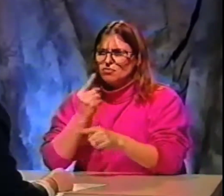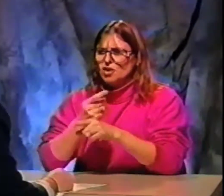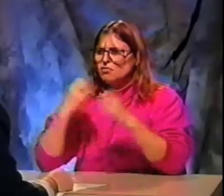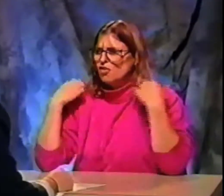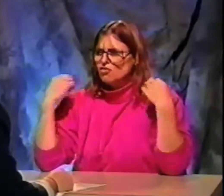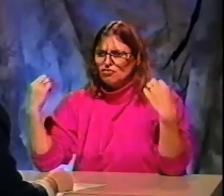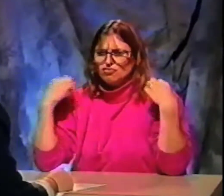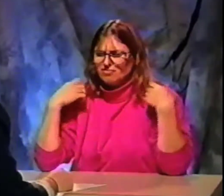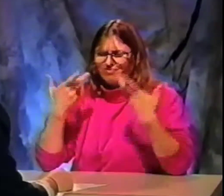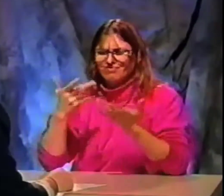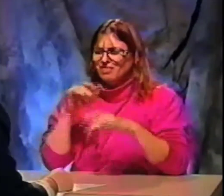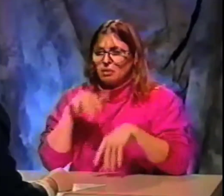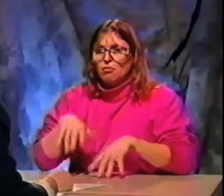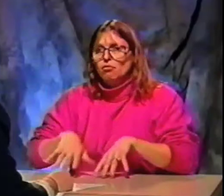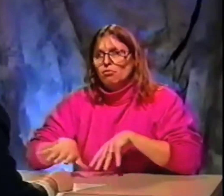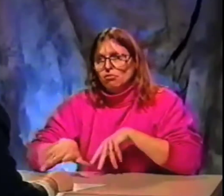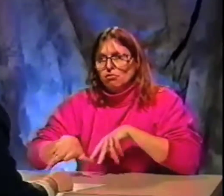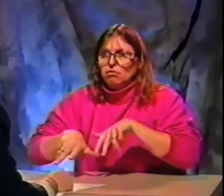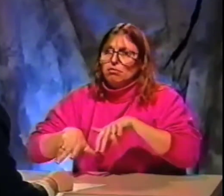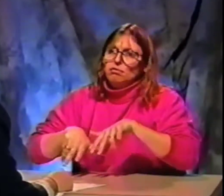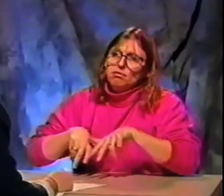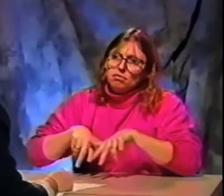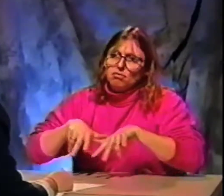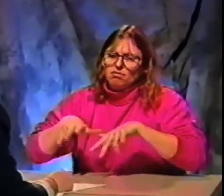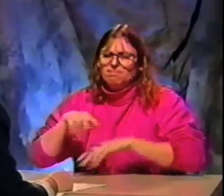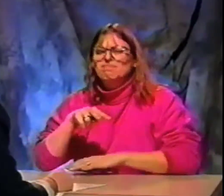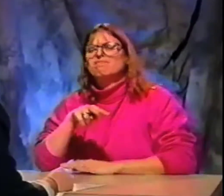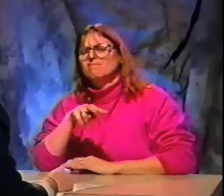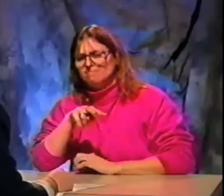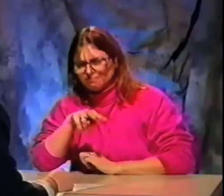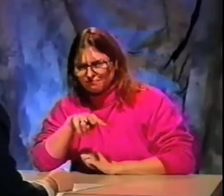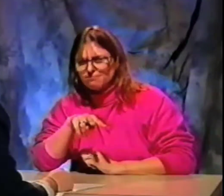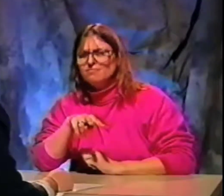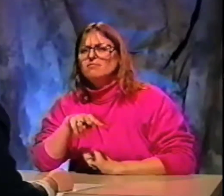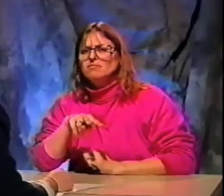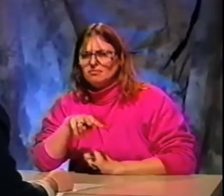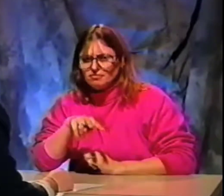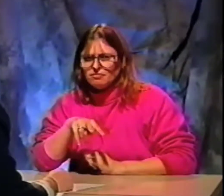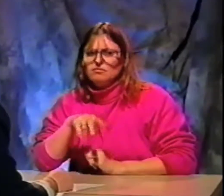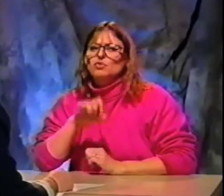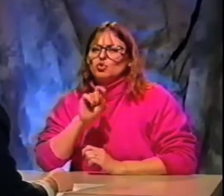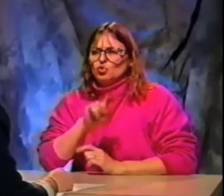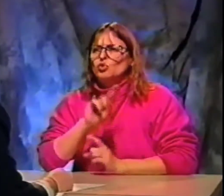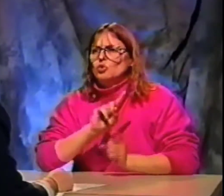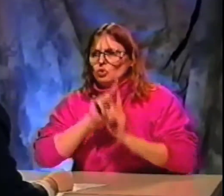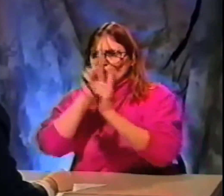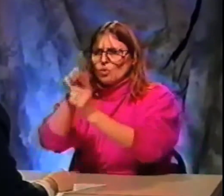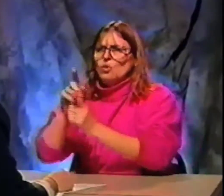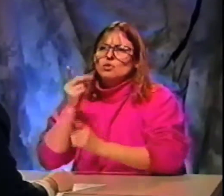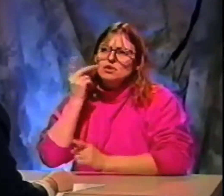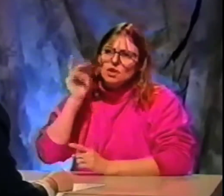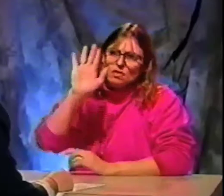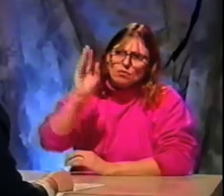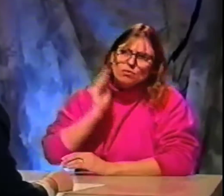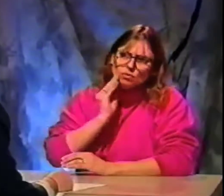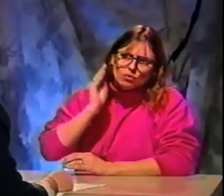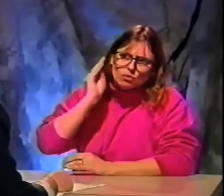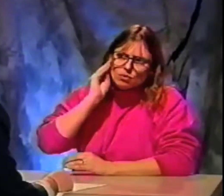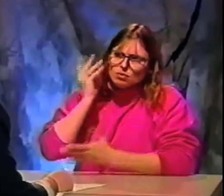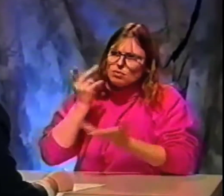bags under their eyes, they can't lift very much, or the way they walk is very wobbly, then you need to go talk to